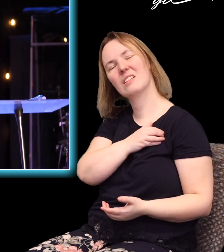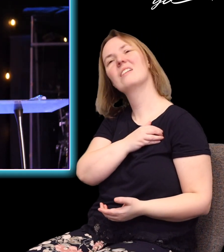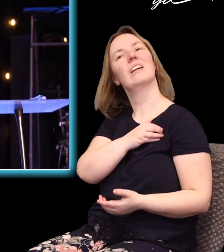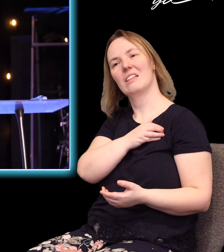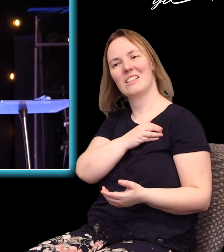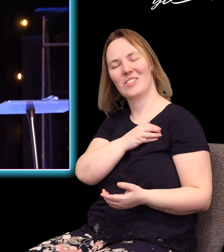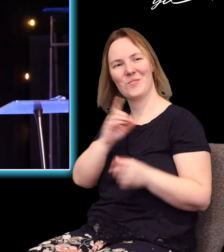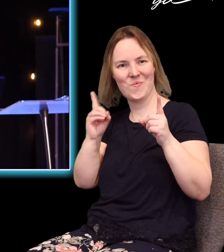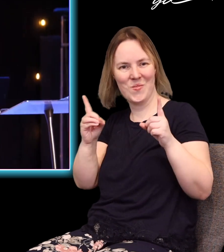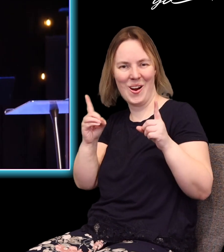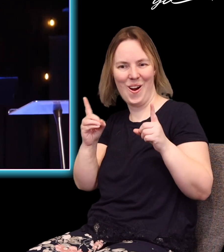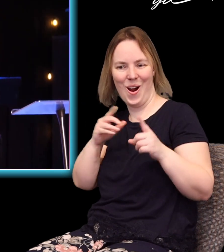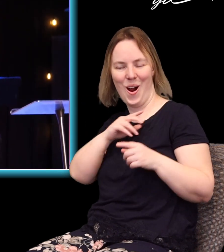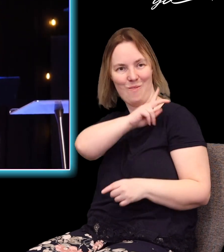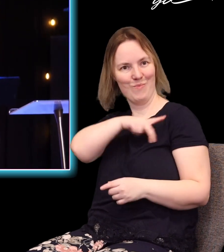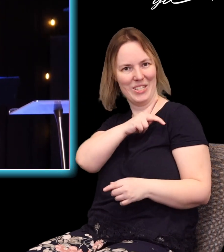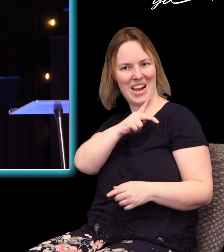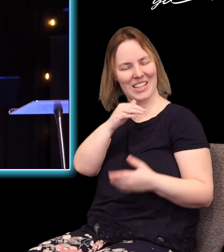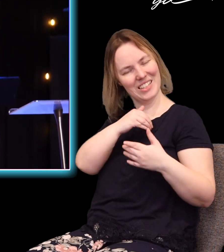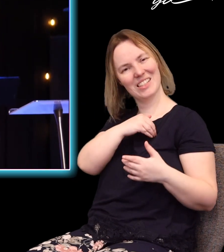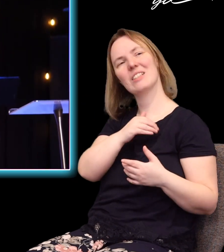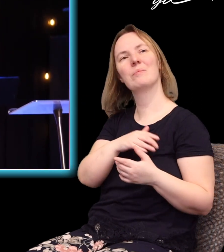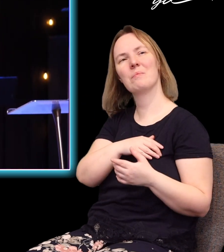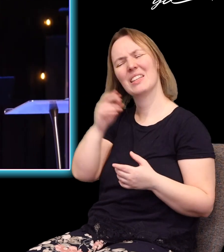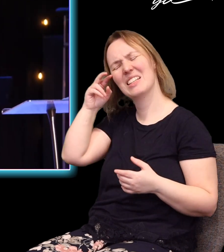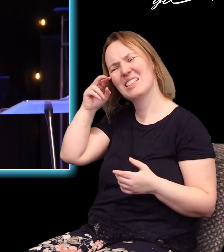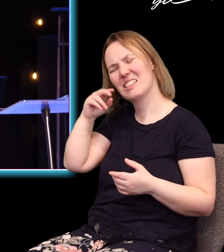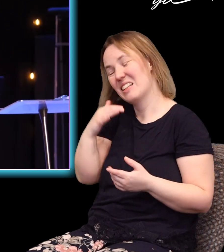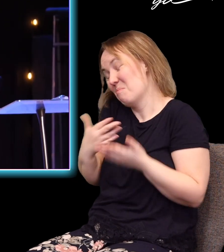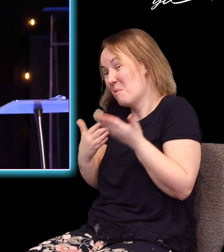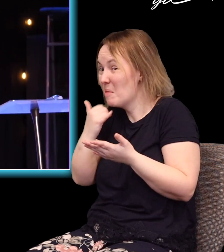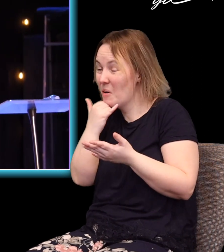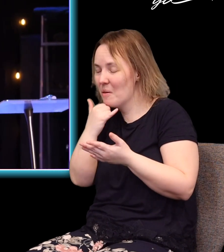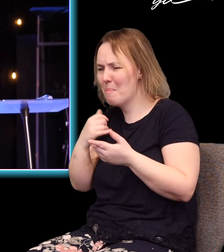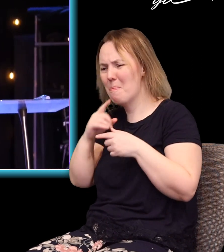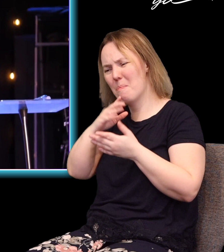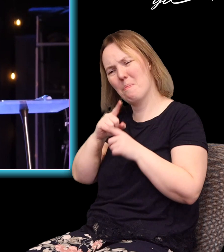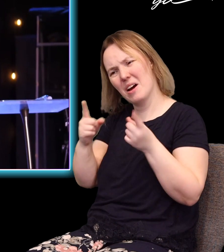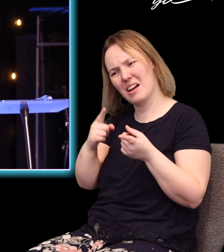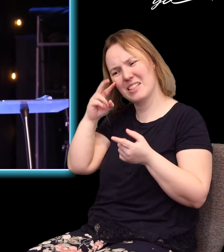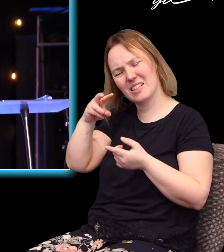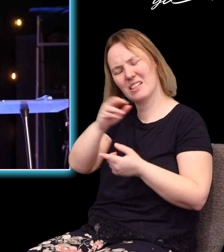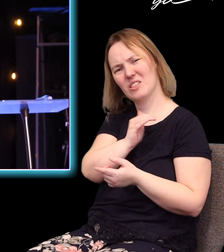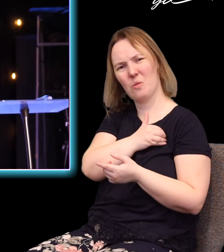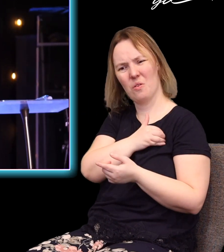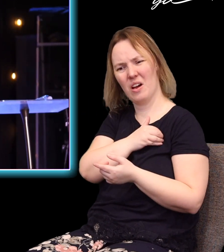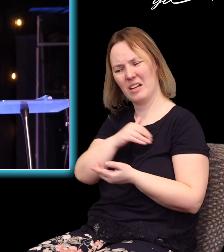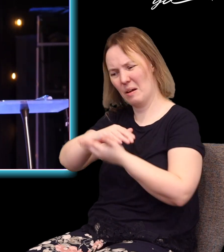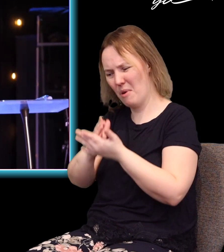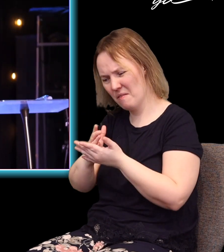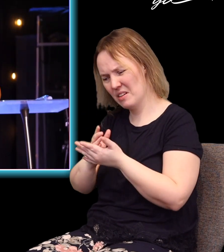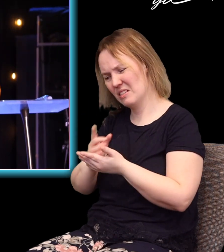seat of our personality. And I may be wrong in this, but I just kind of see the soul as that part of us, kind of like our body, but that part